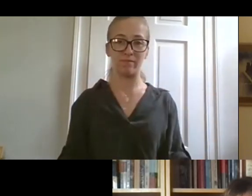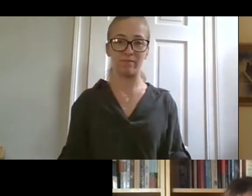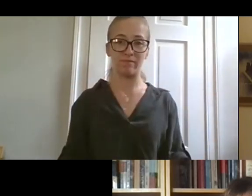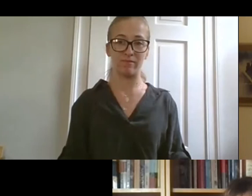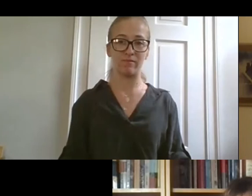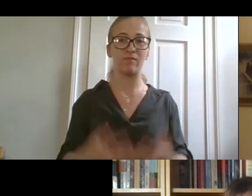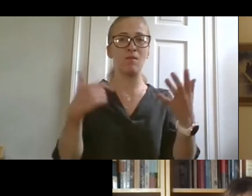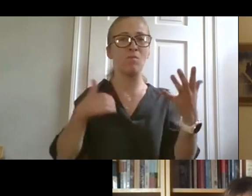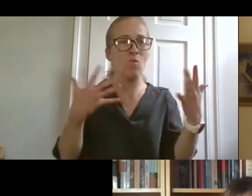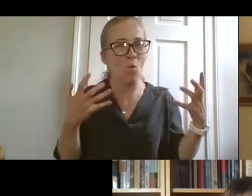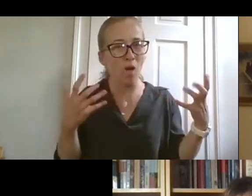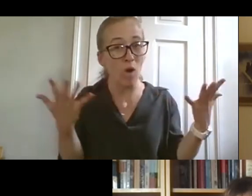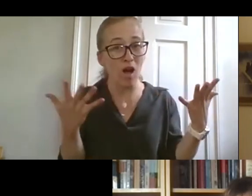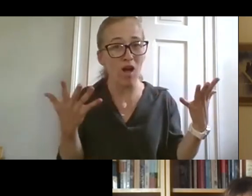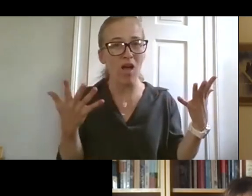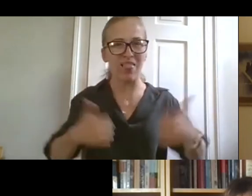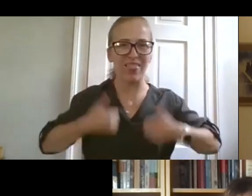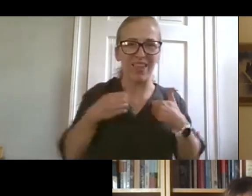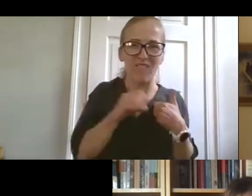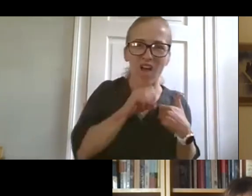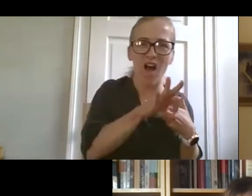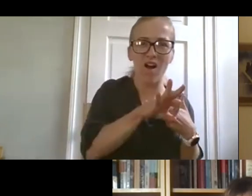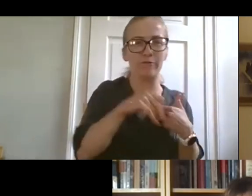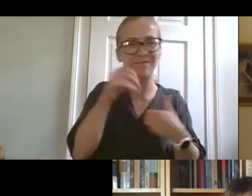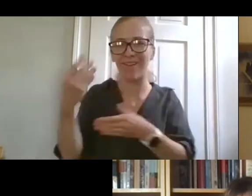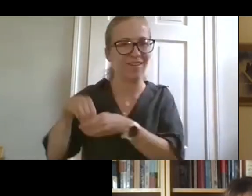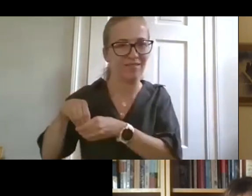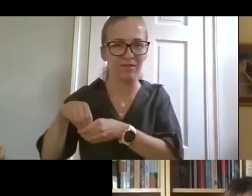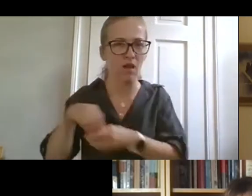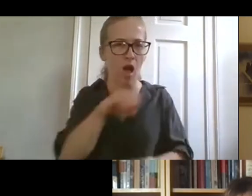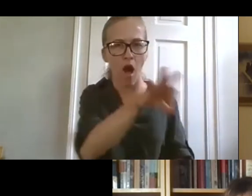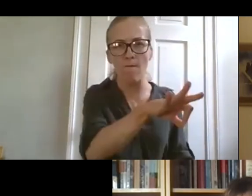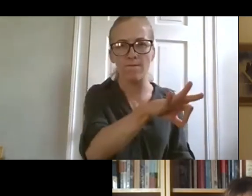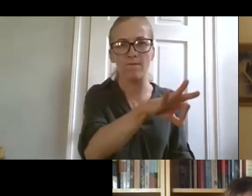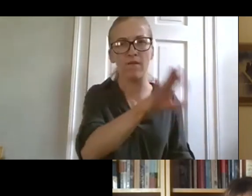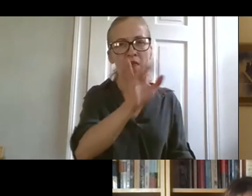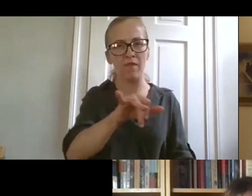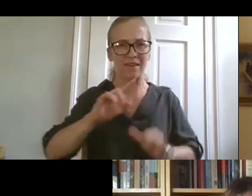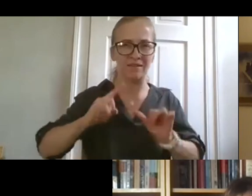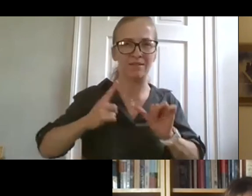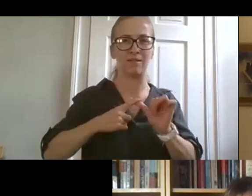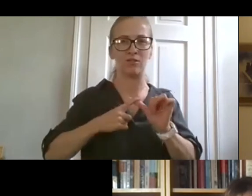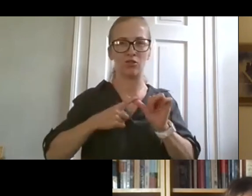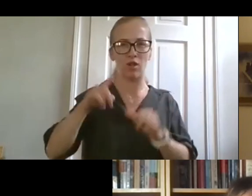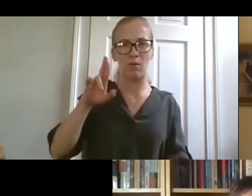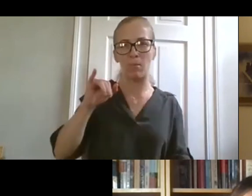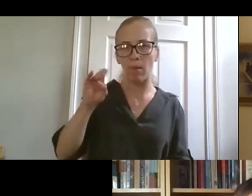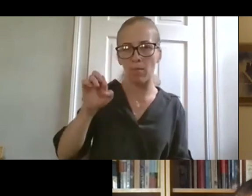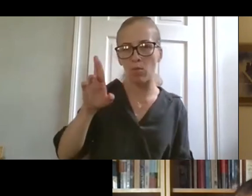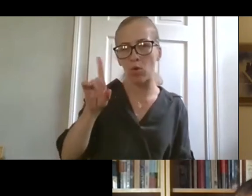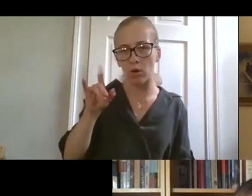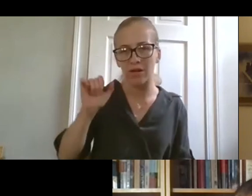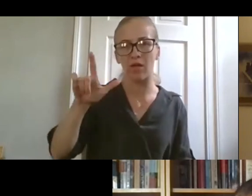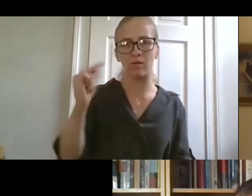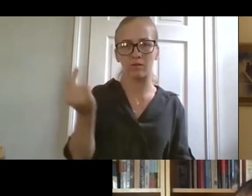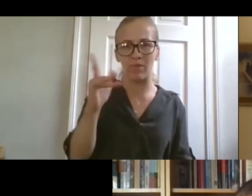What I want is to live of, not in, right? Of. What I want is to live of that initial and primordial something that was what